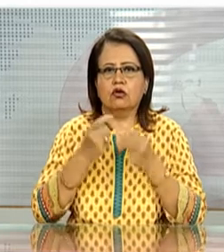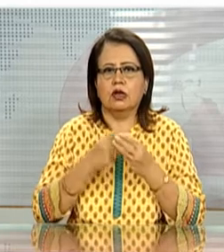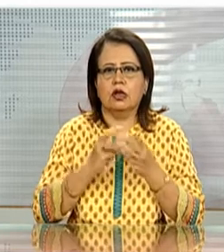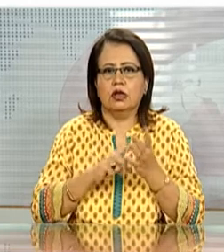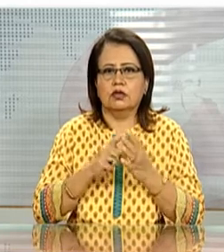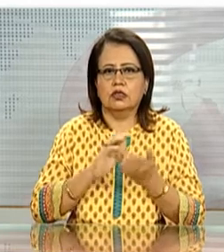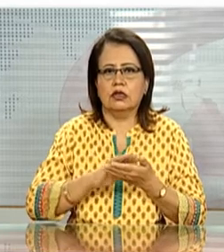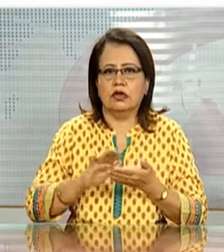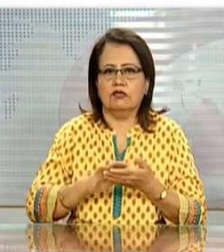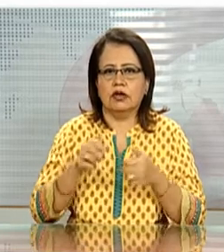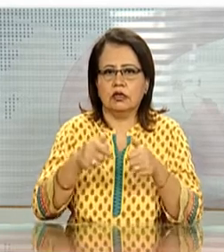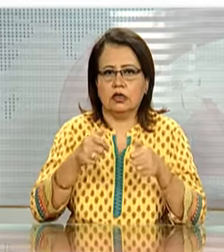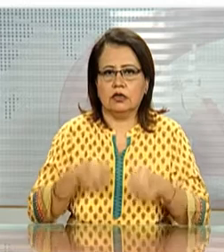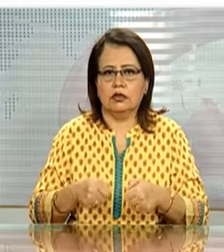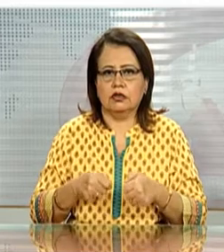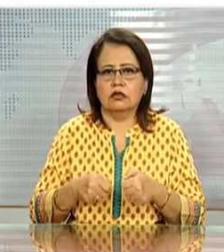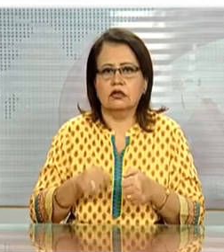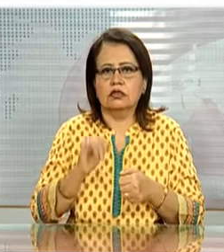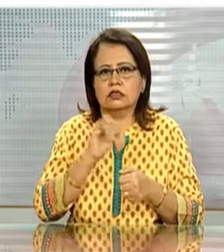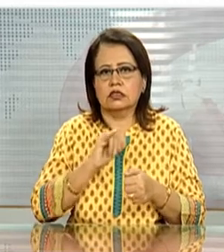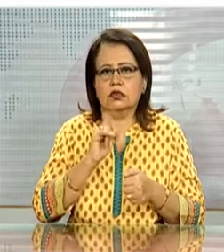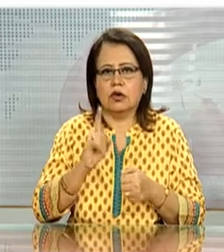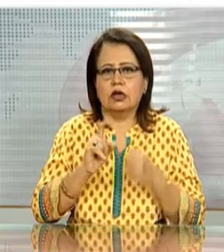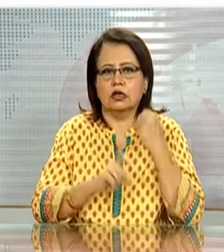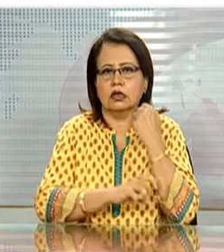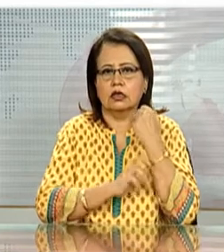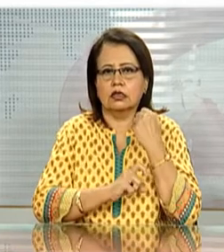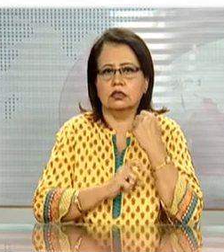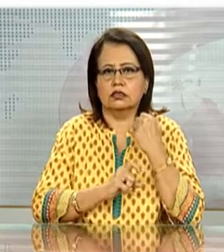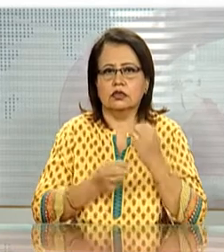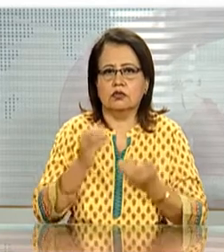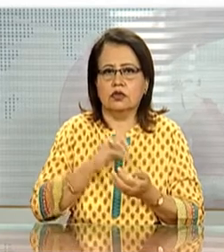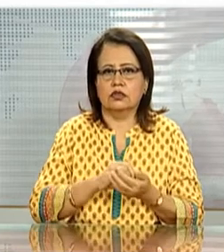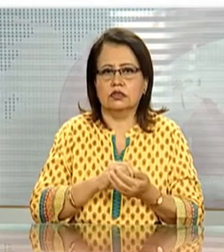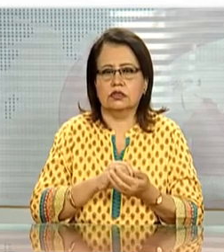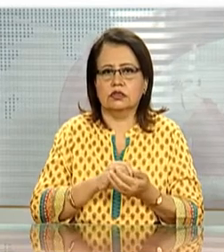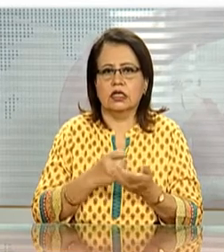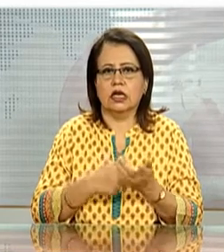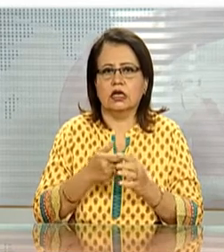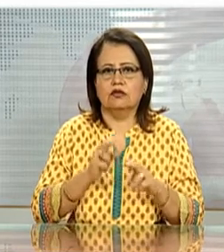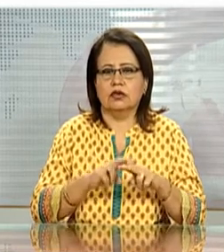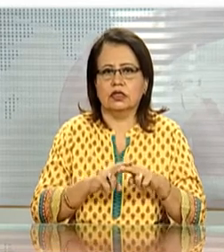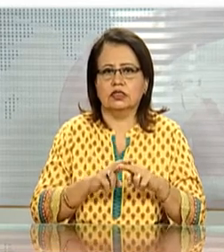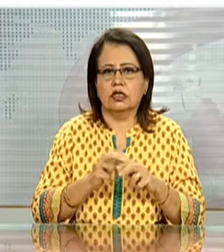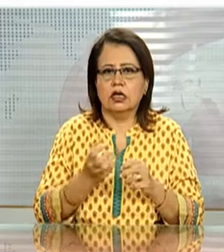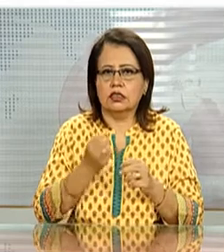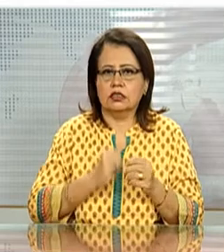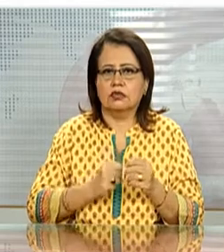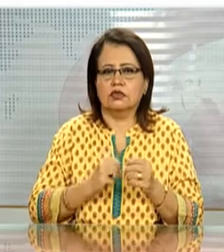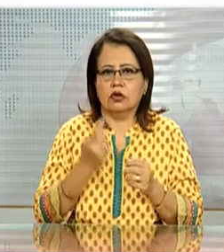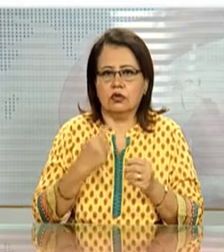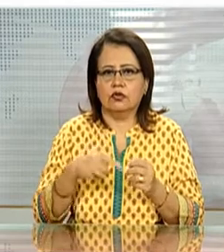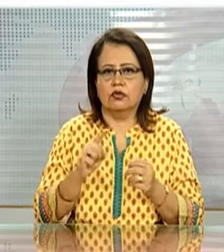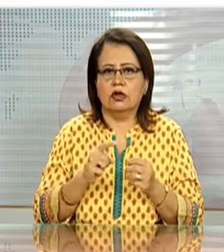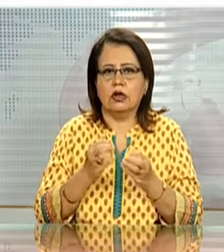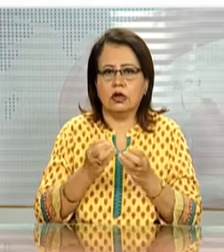emissions ratify the agreement so far 61 Nations have deposited their instruments of ratification acceptance or